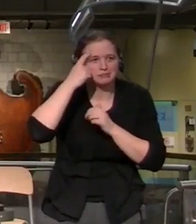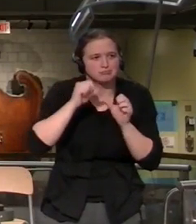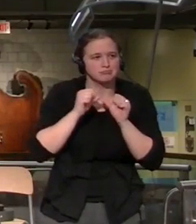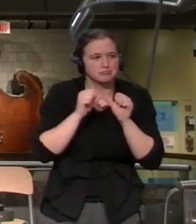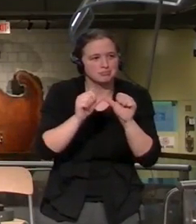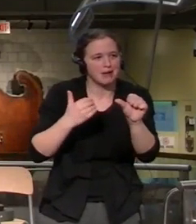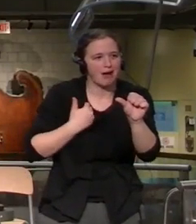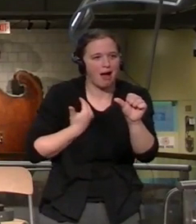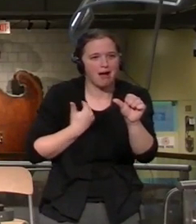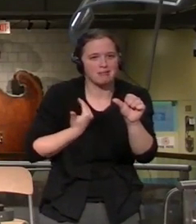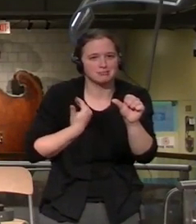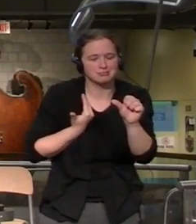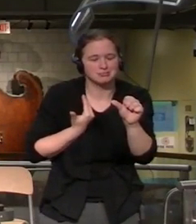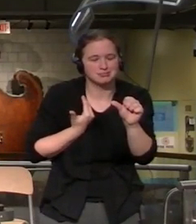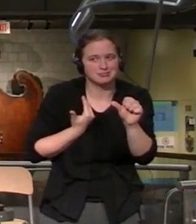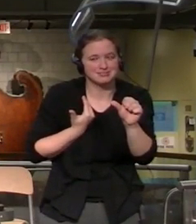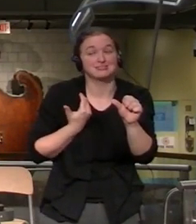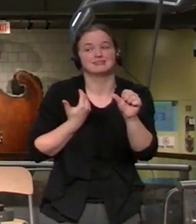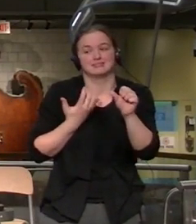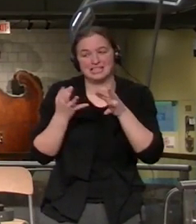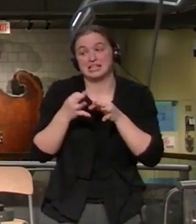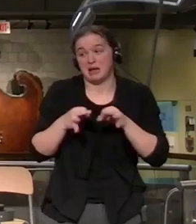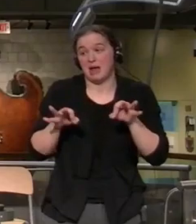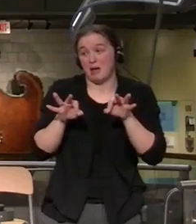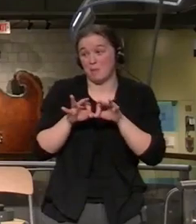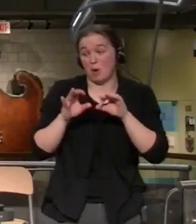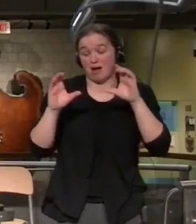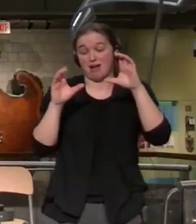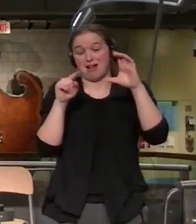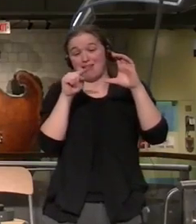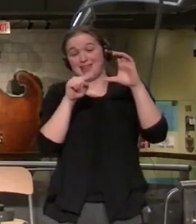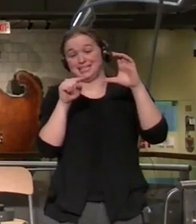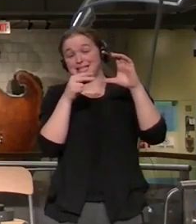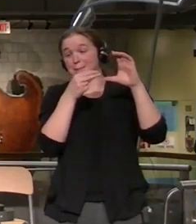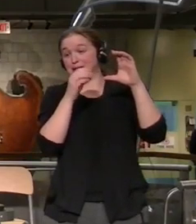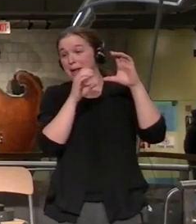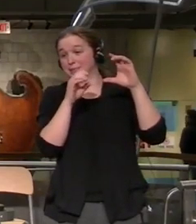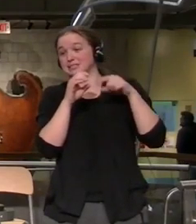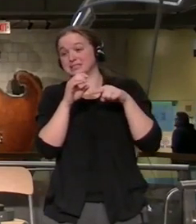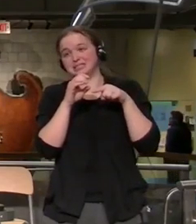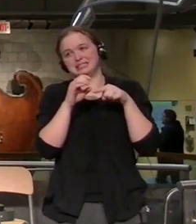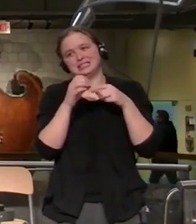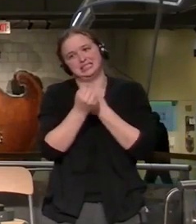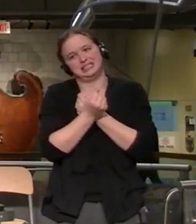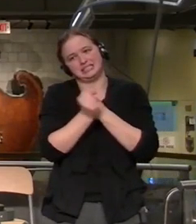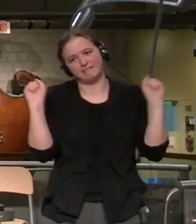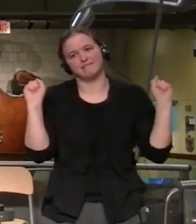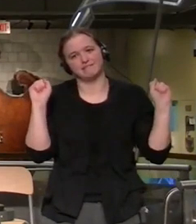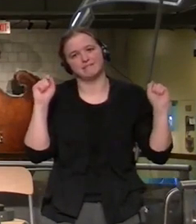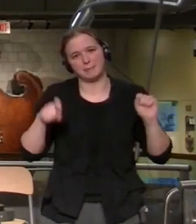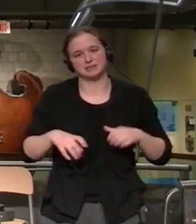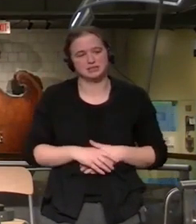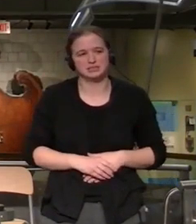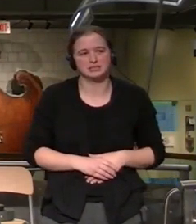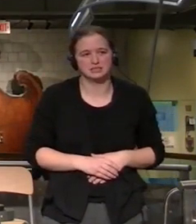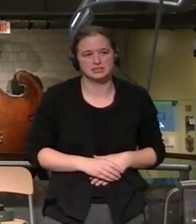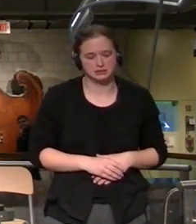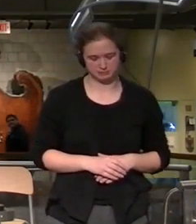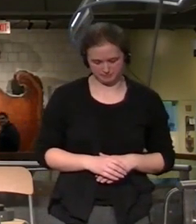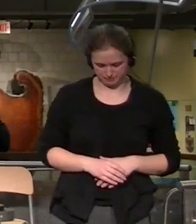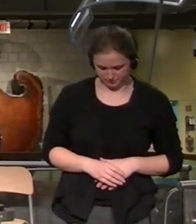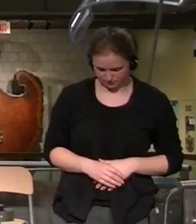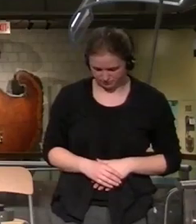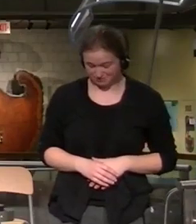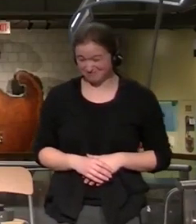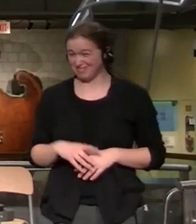protect the hippocampus, the memory center, is really our challenge in this particular decade. This is a time when emotions are strong, hard to